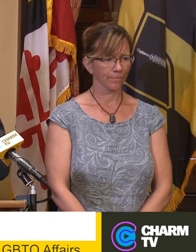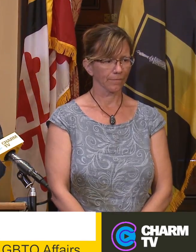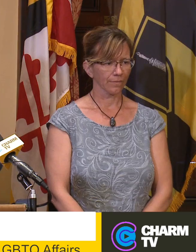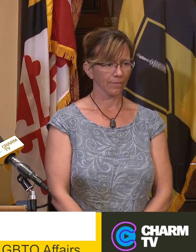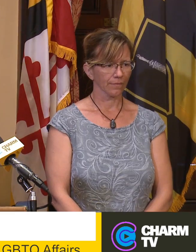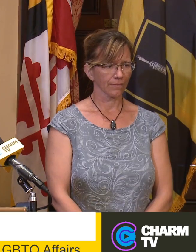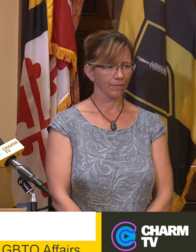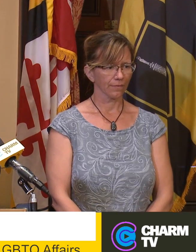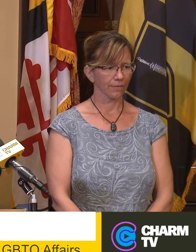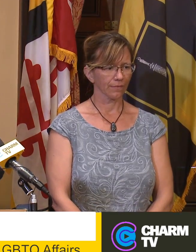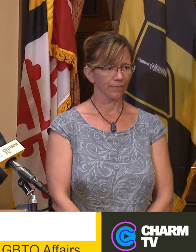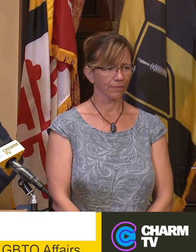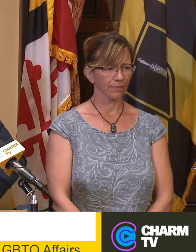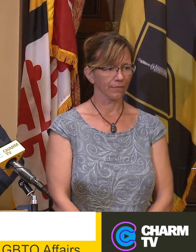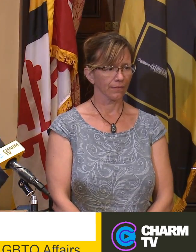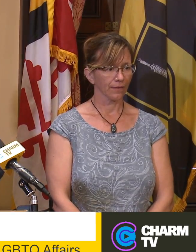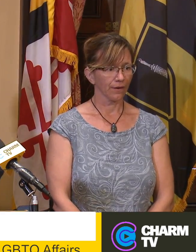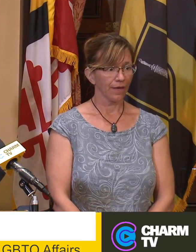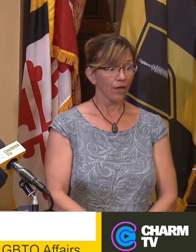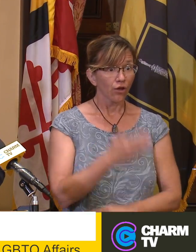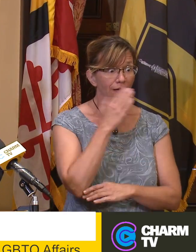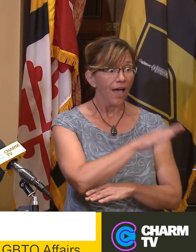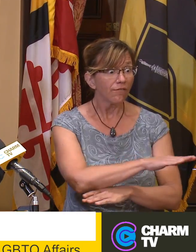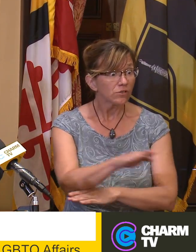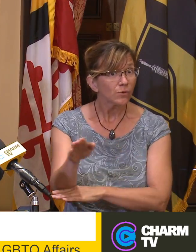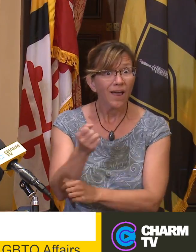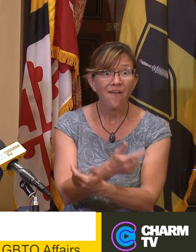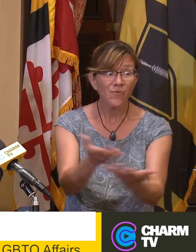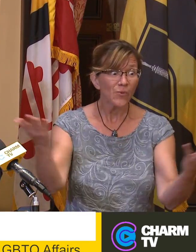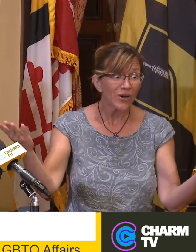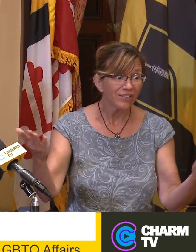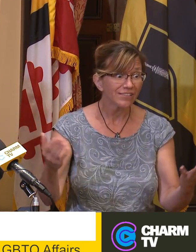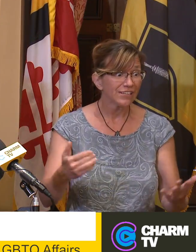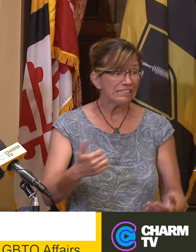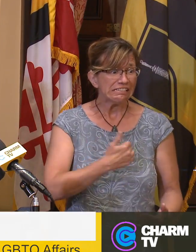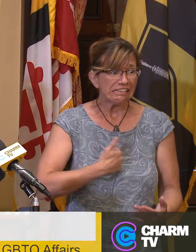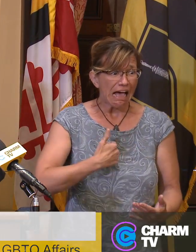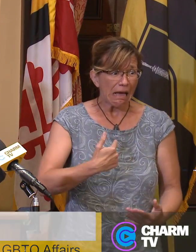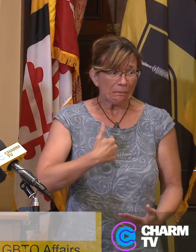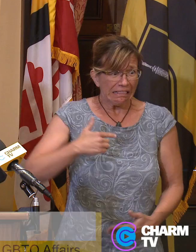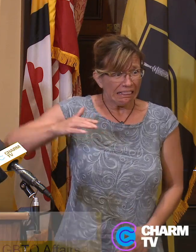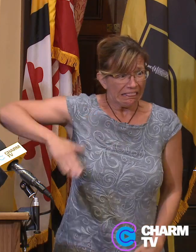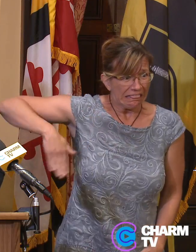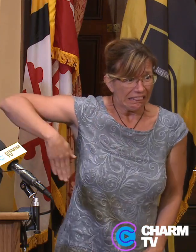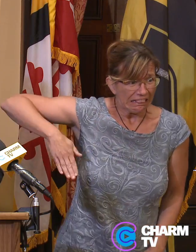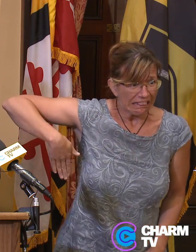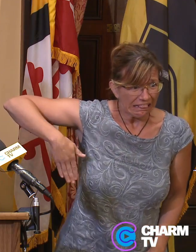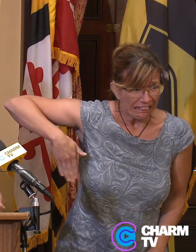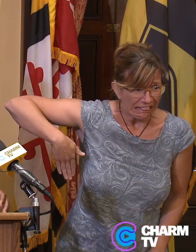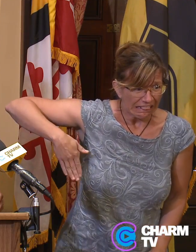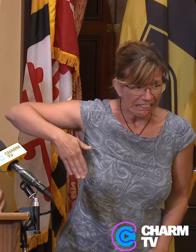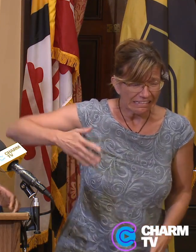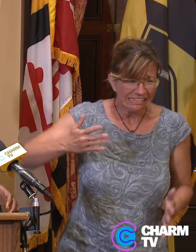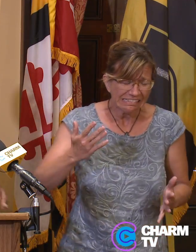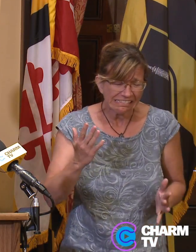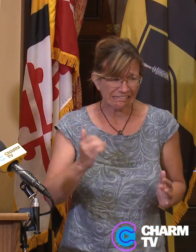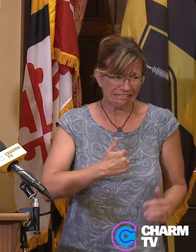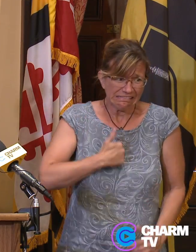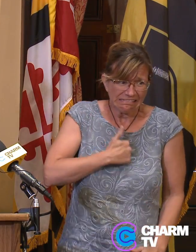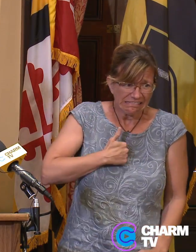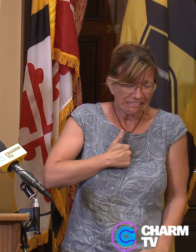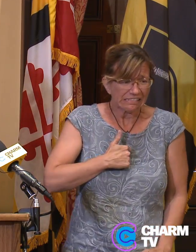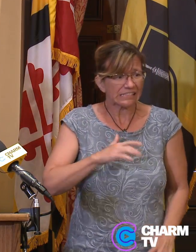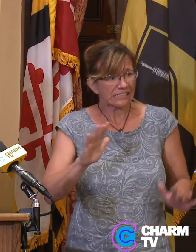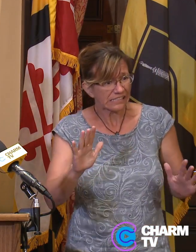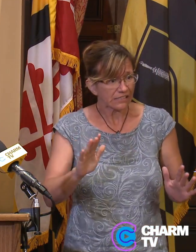All right, good afternoon, everybody. I am sorry for my tardiness. Apparently, BGE has downtown on lockdown